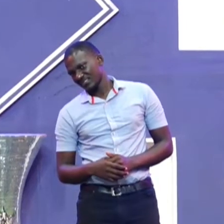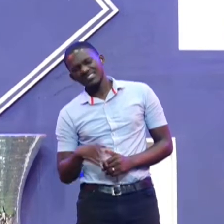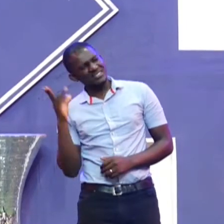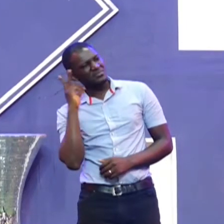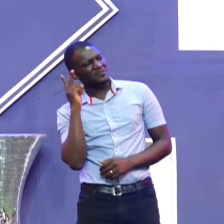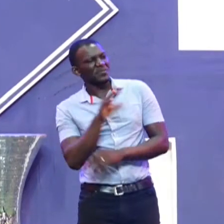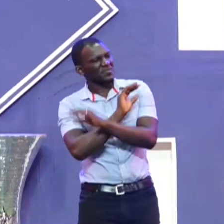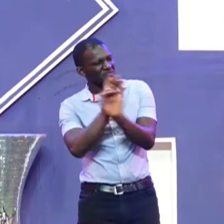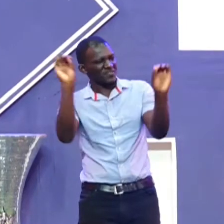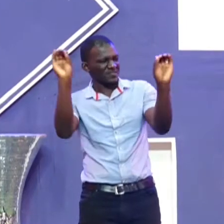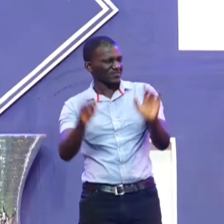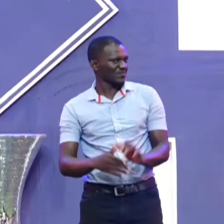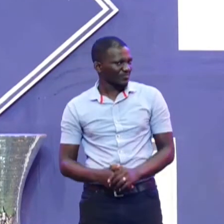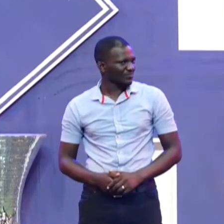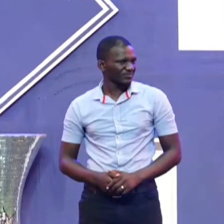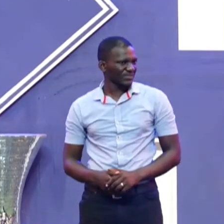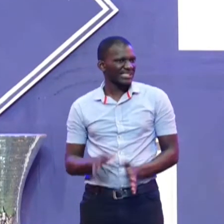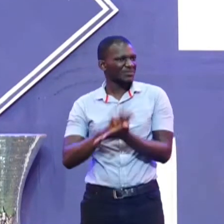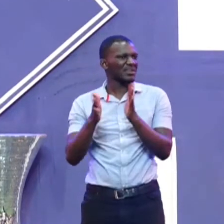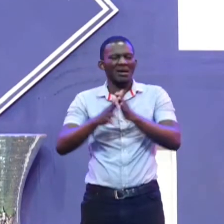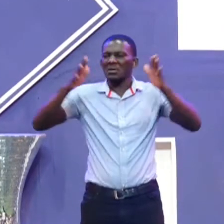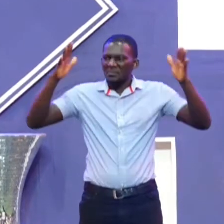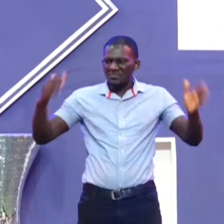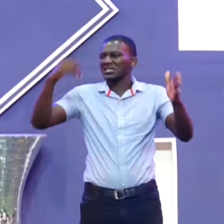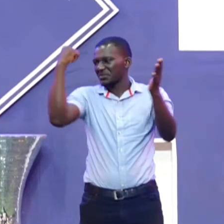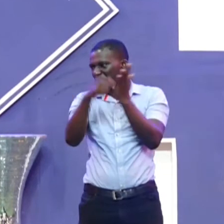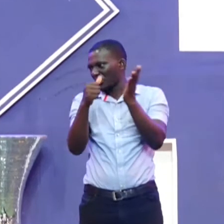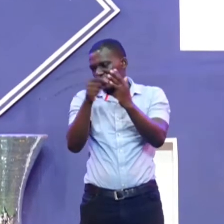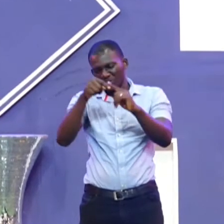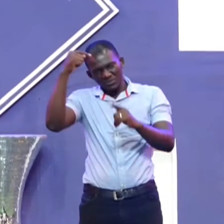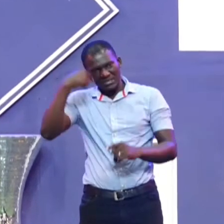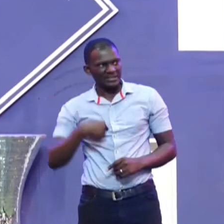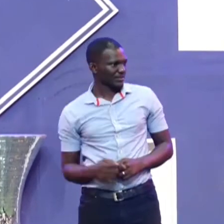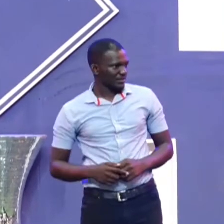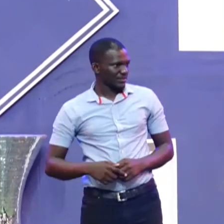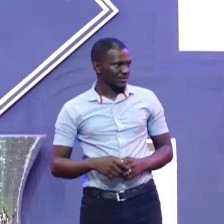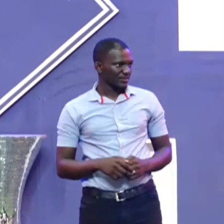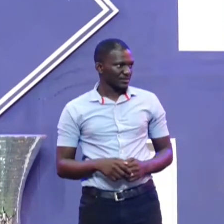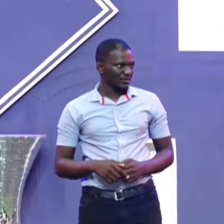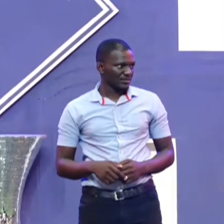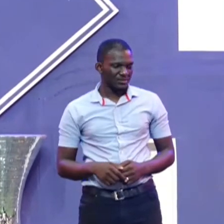does not hearken unto you. He has become a problem unto